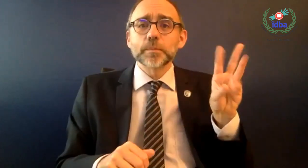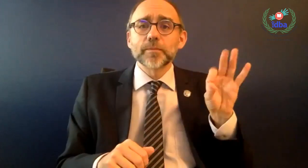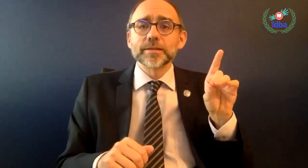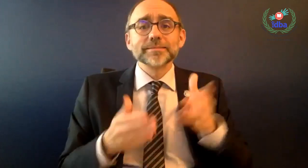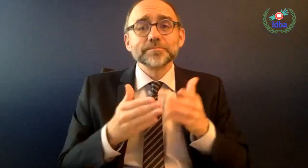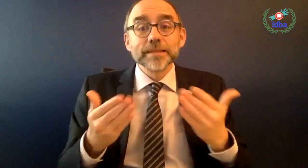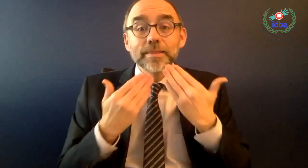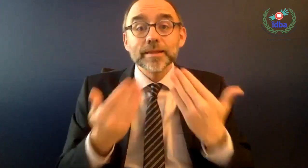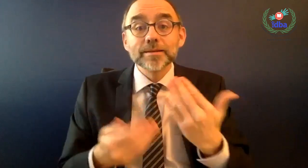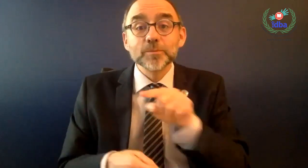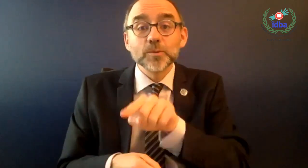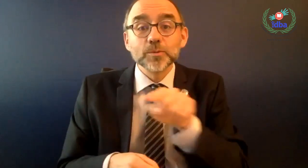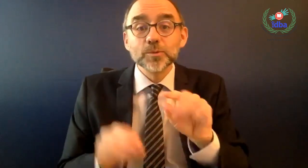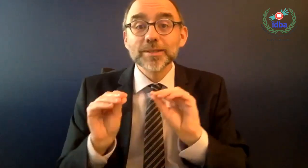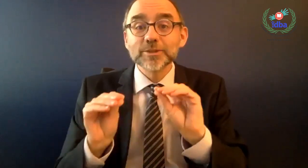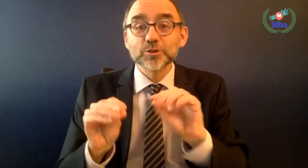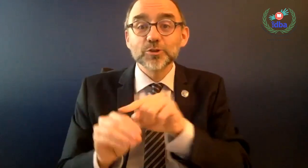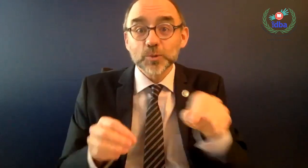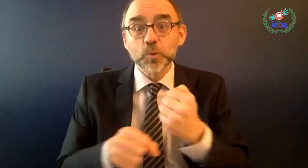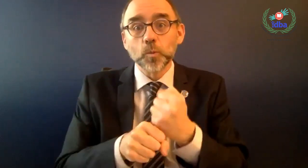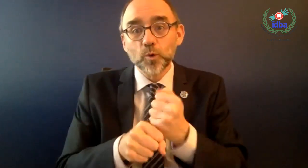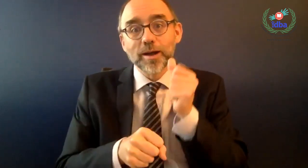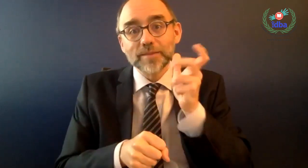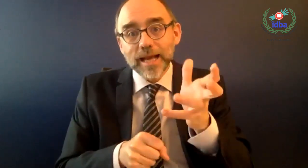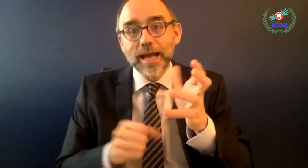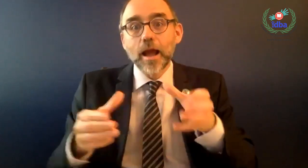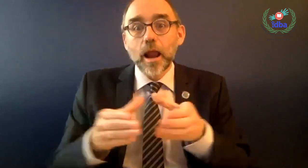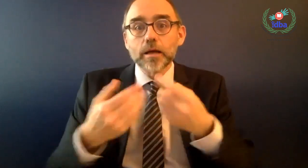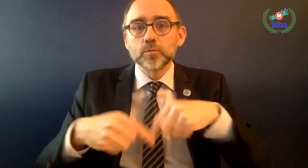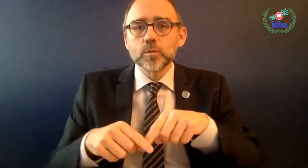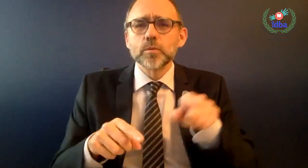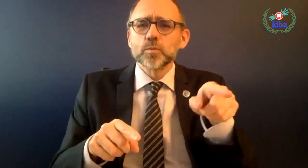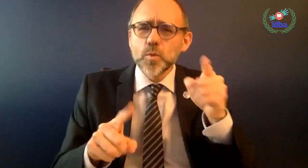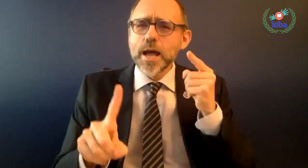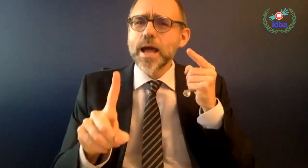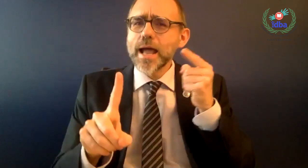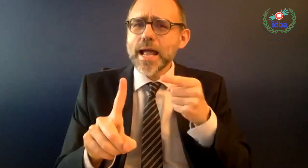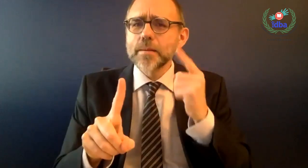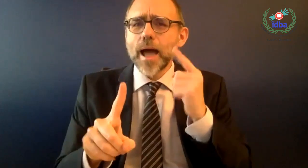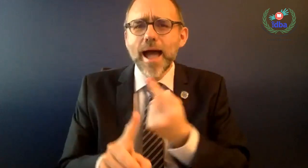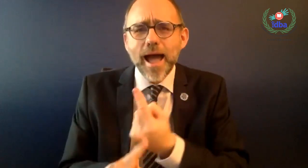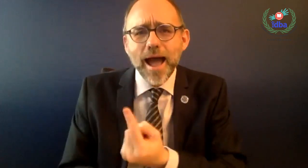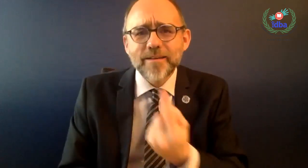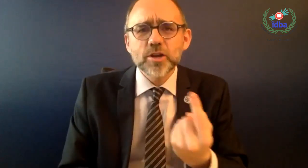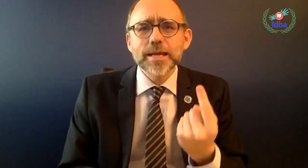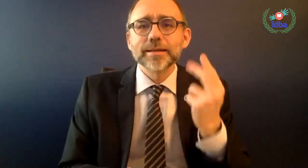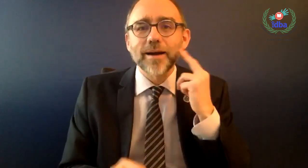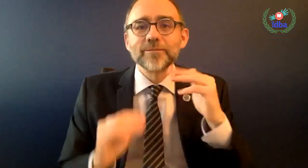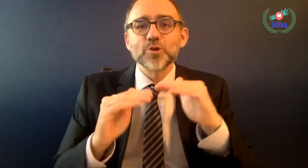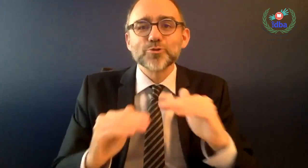for Indian deaf children. So I would really want to thank the teachers who teach